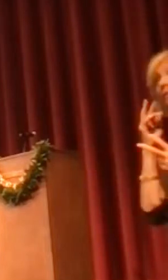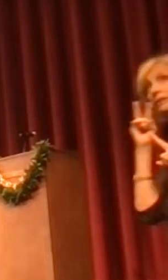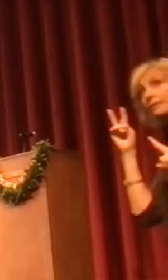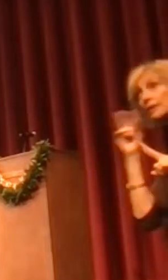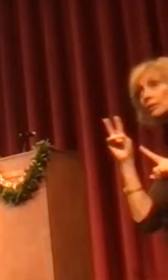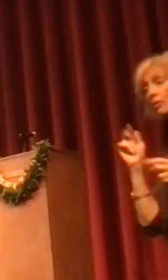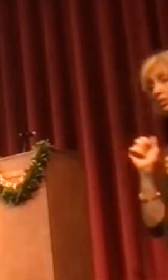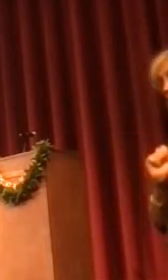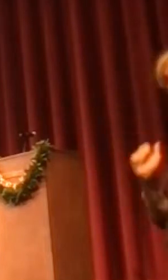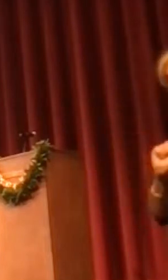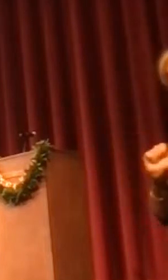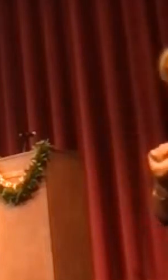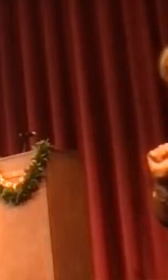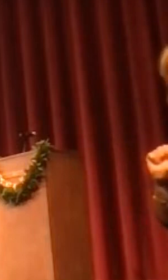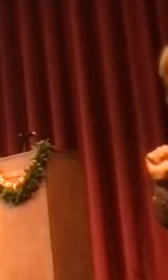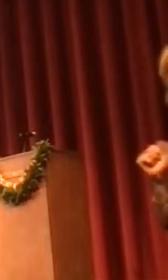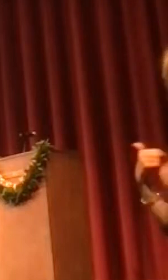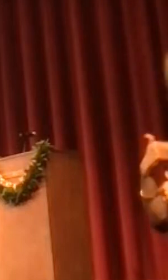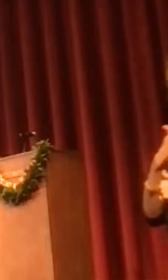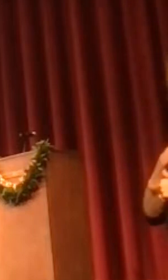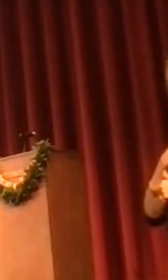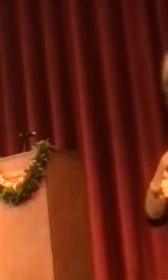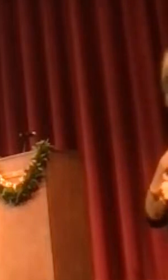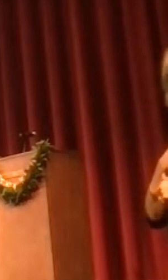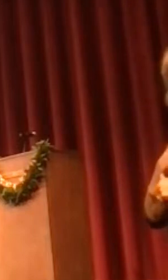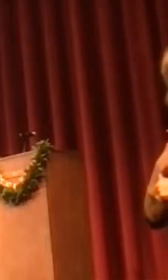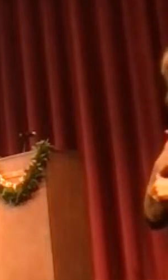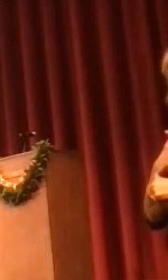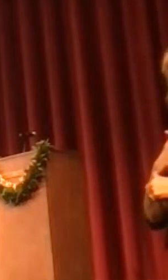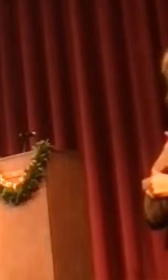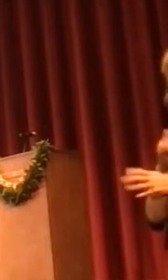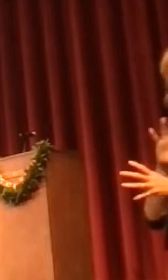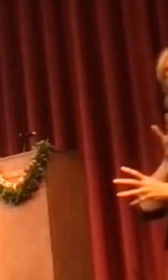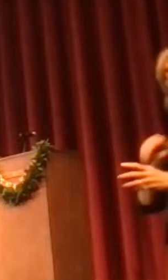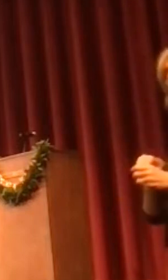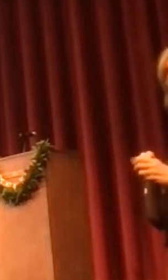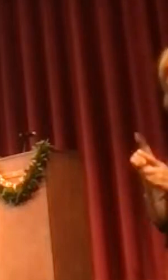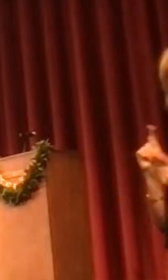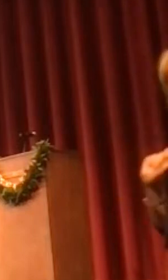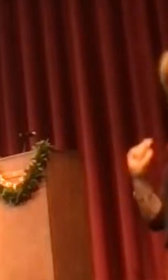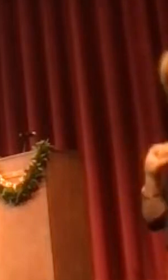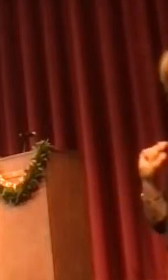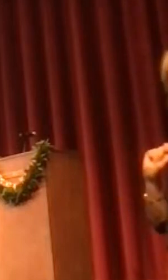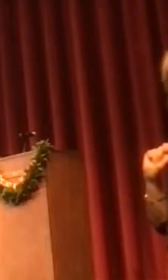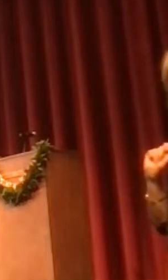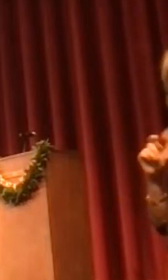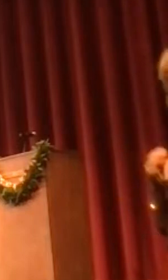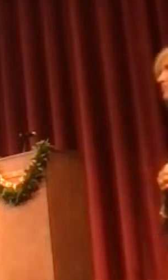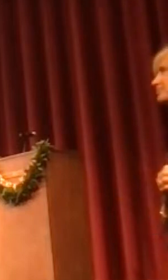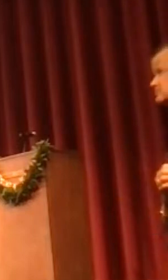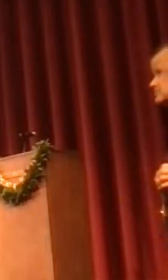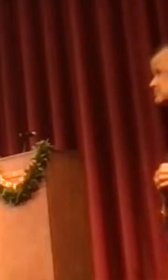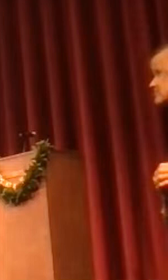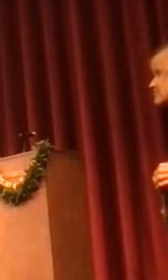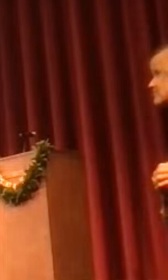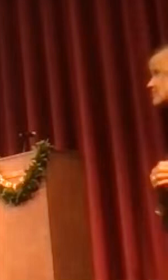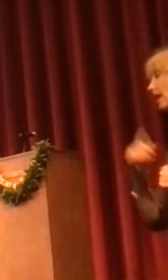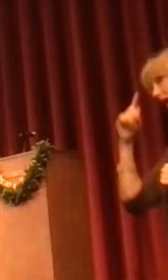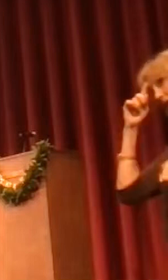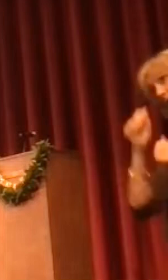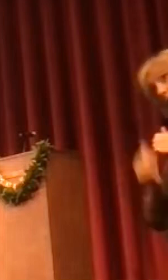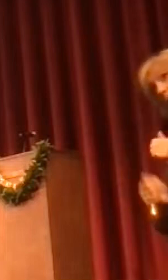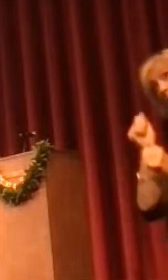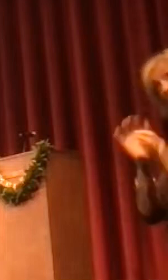visual performing arts that we weave into our theatrical artistry, right? And I think